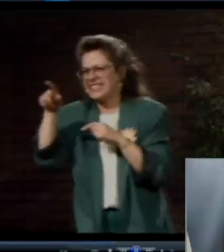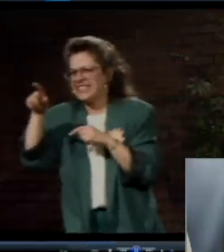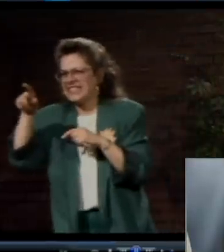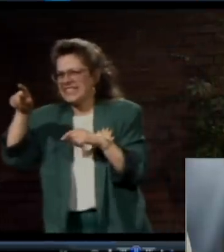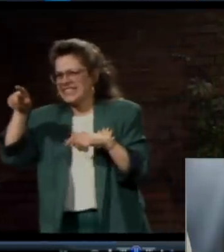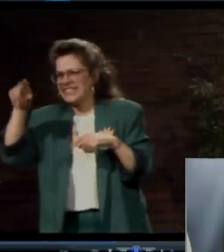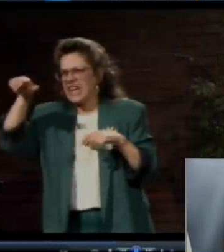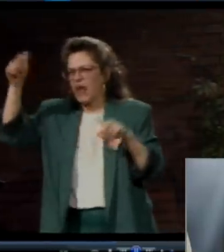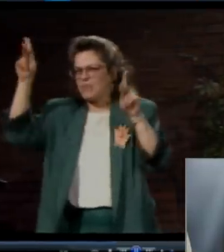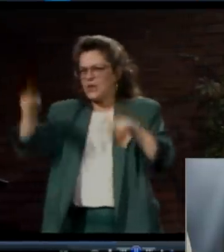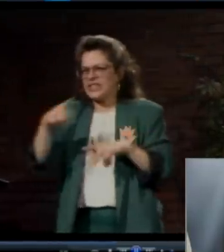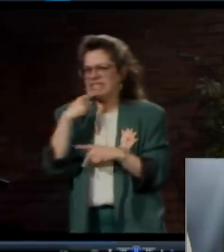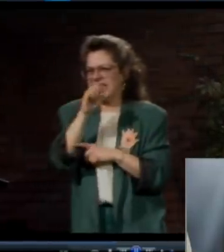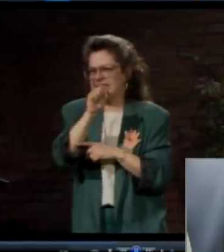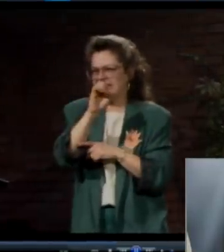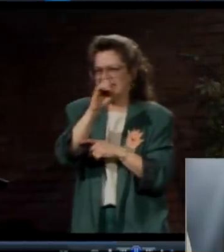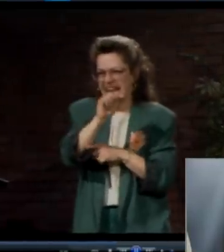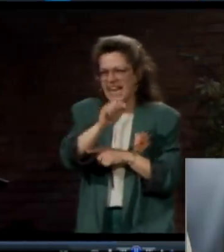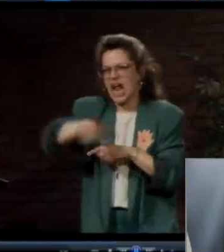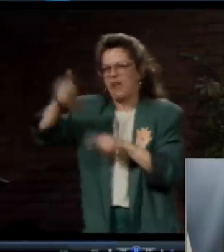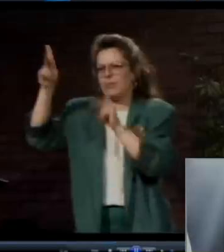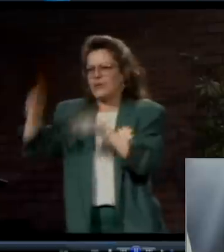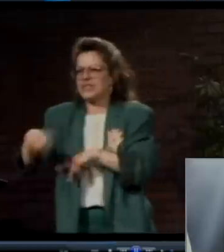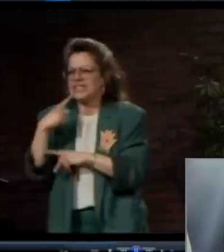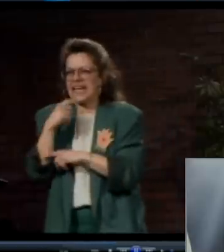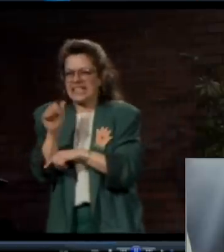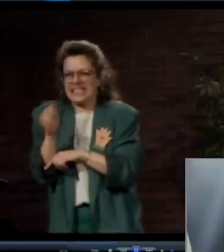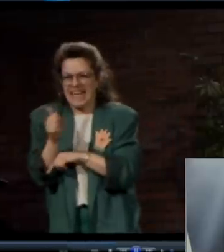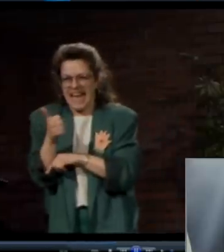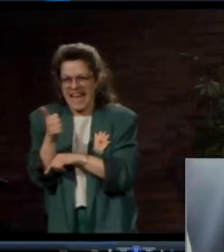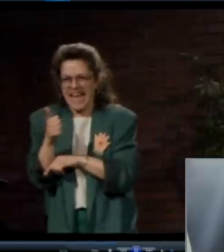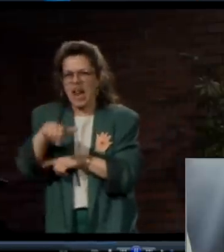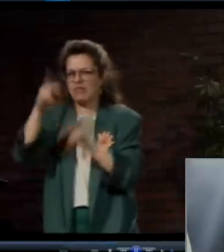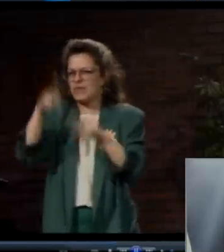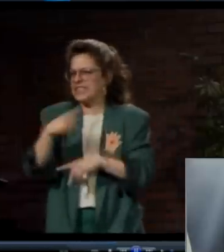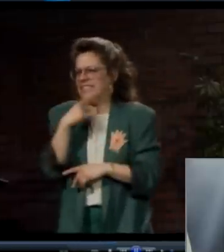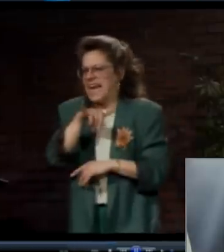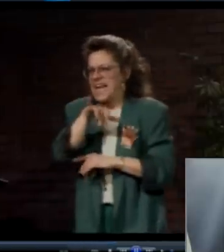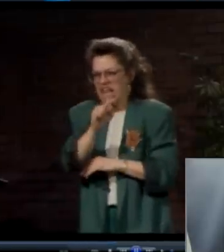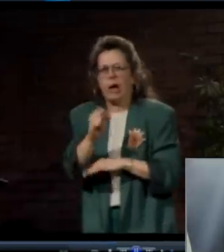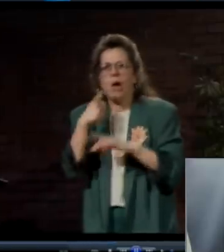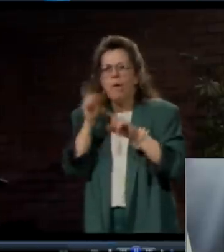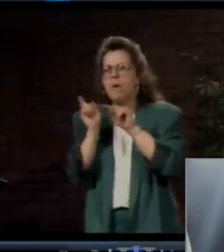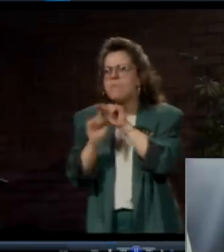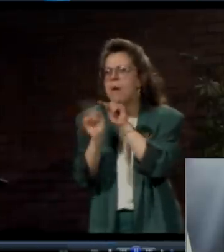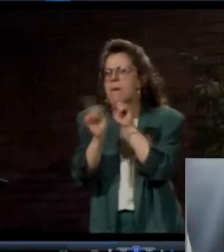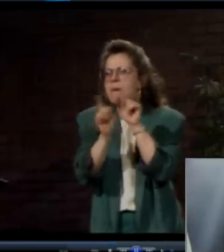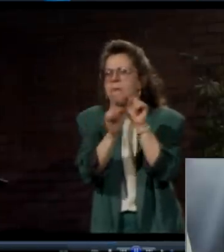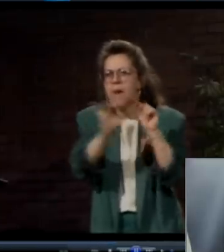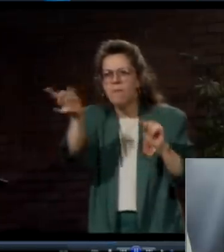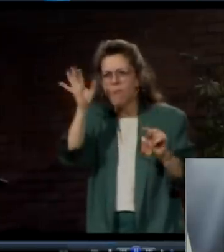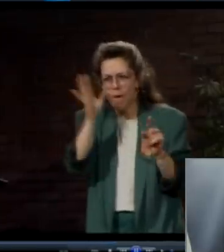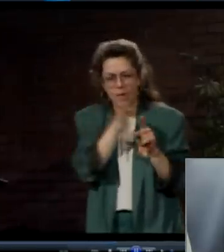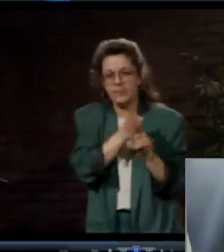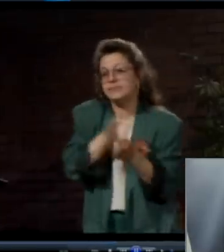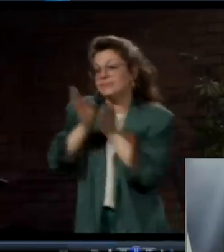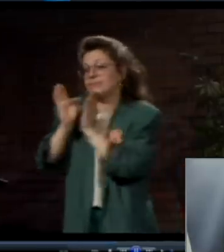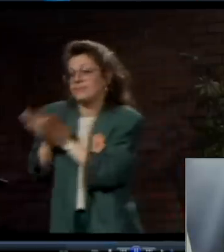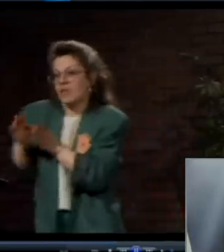Okay, you thought it was 10, but somebody else thought it was test. Somebody else thought it was something else. All